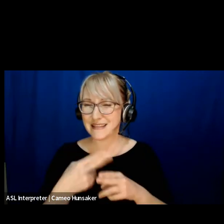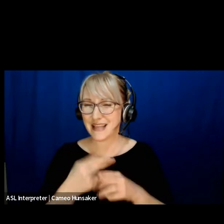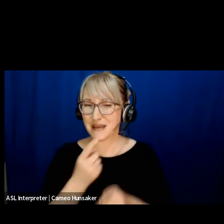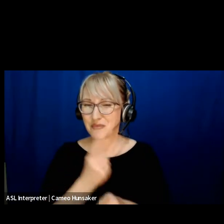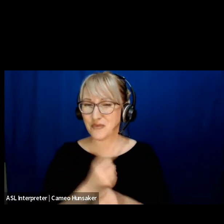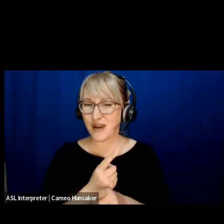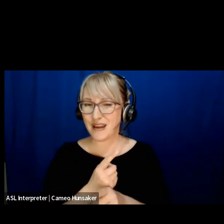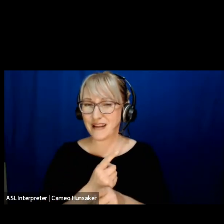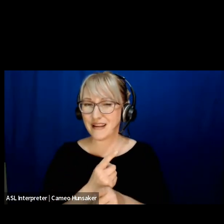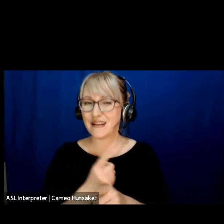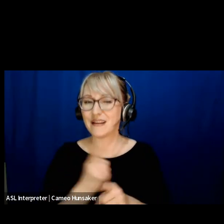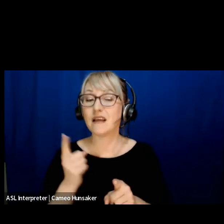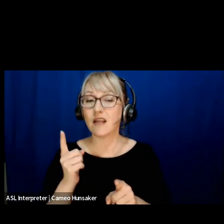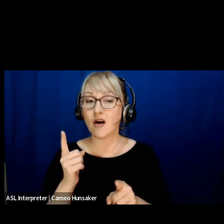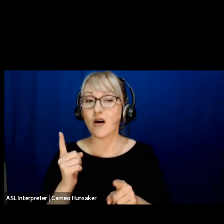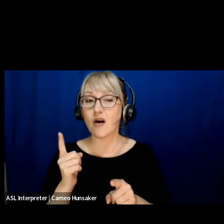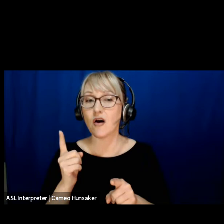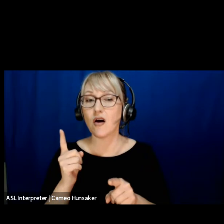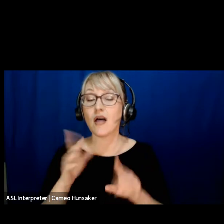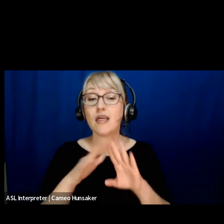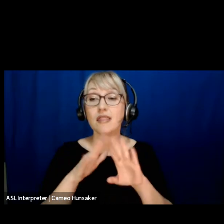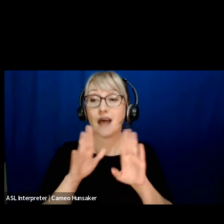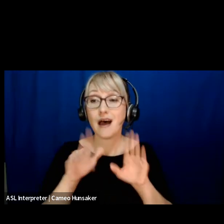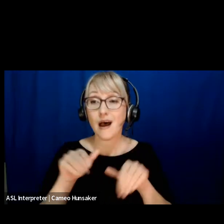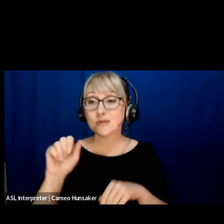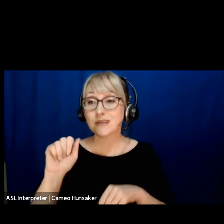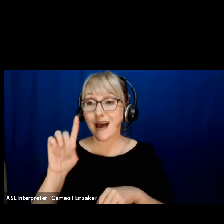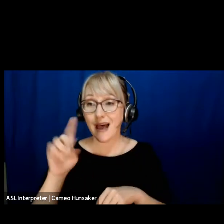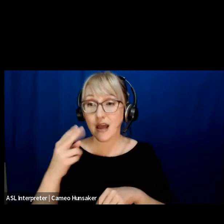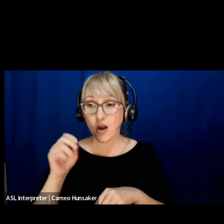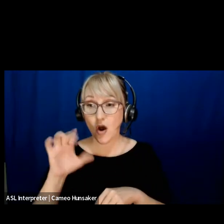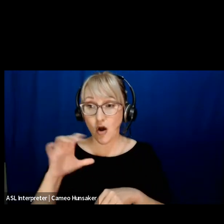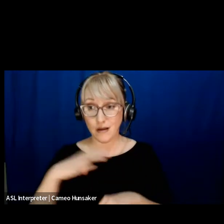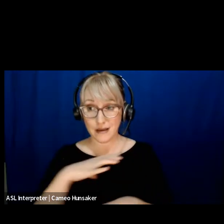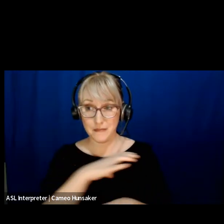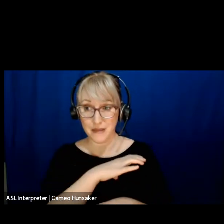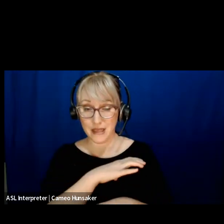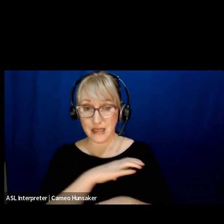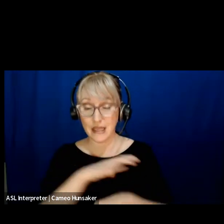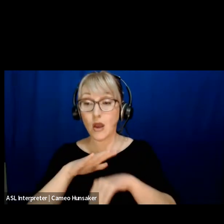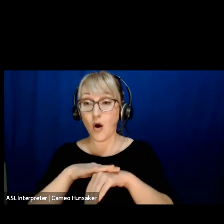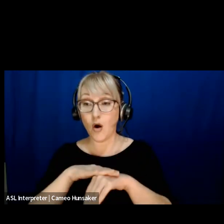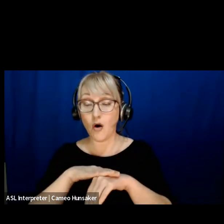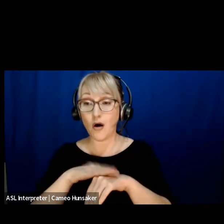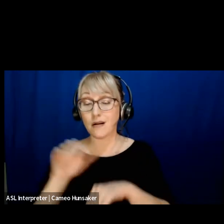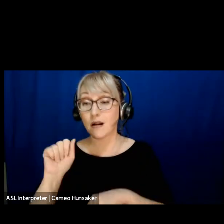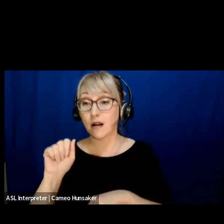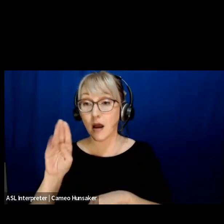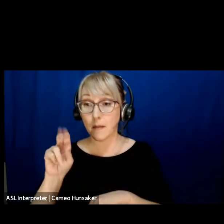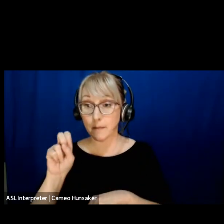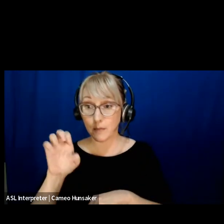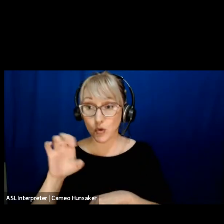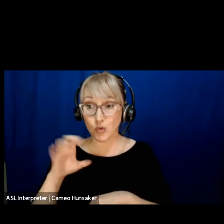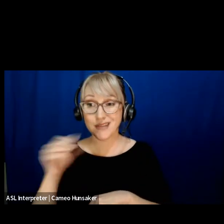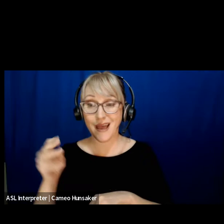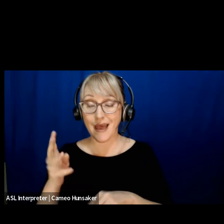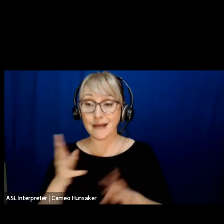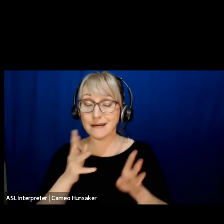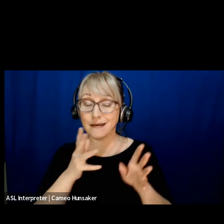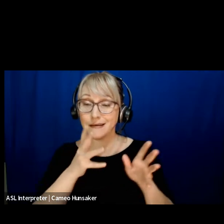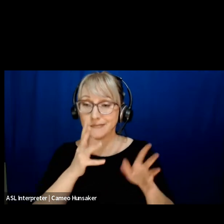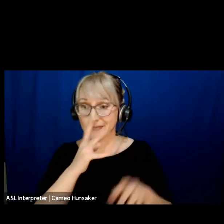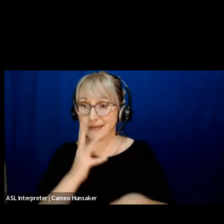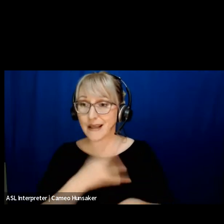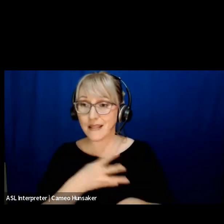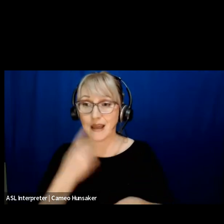the House Ad Hoc Committee on the Abuse and Neglect of Vulnerable Adults.